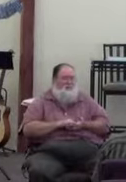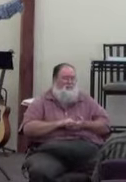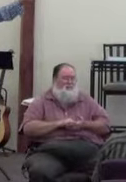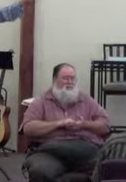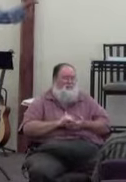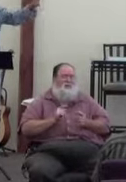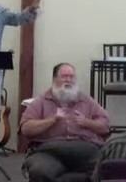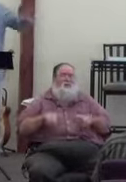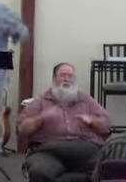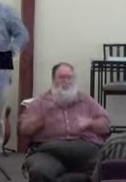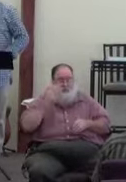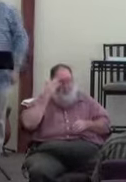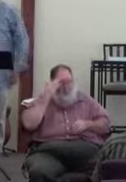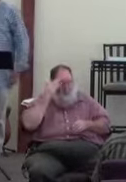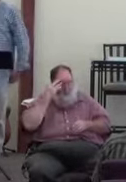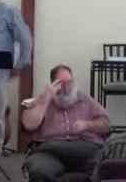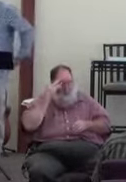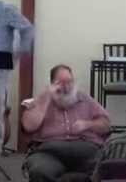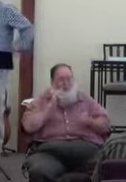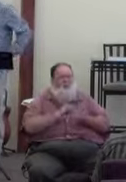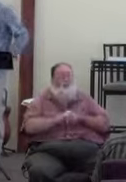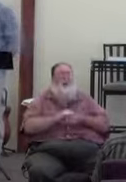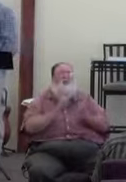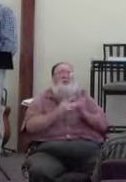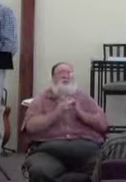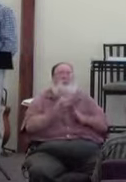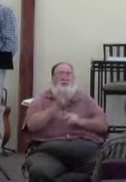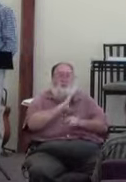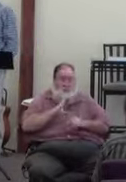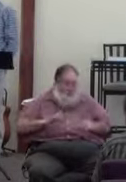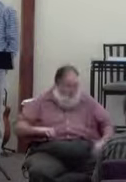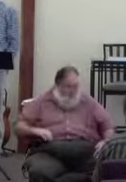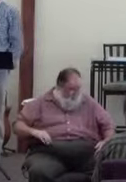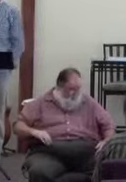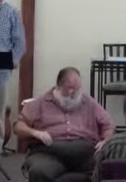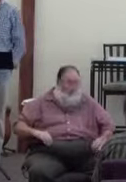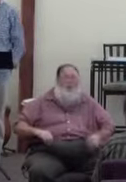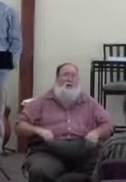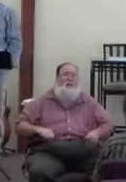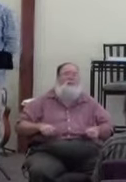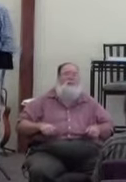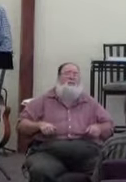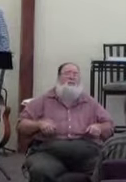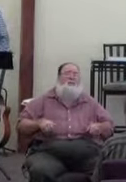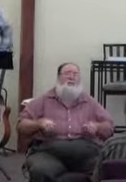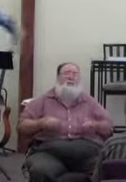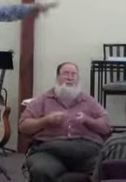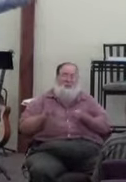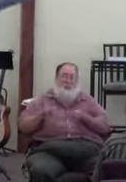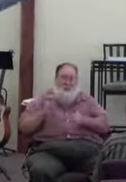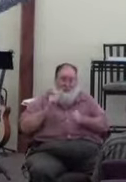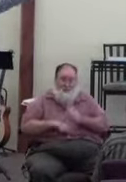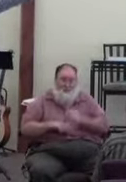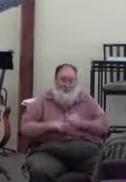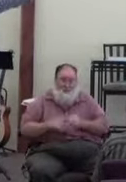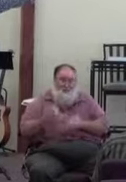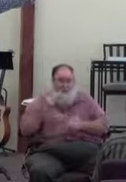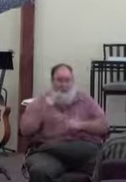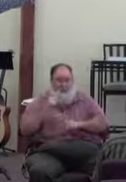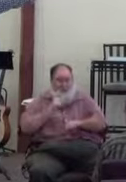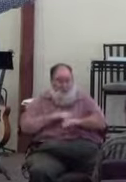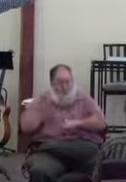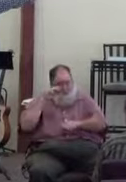to let you know that Jesus Christ paid the price once and for all. We don't have to